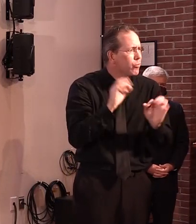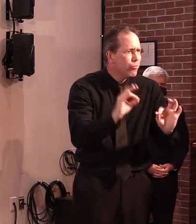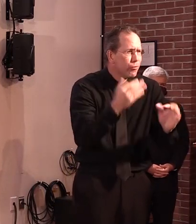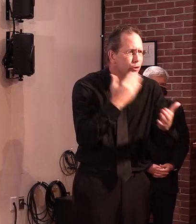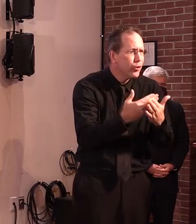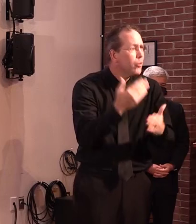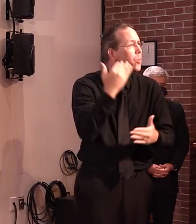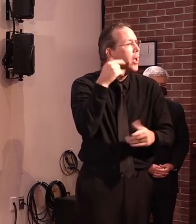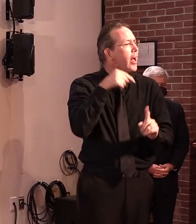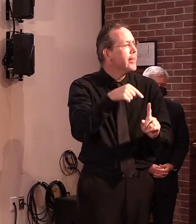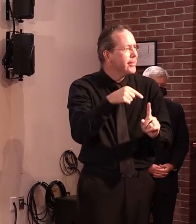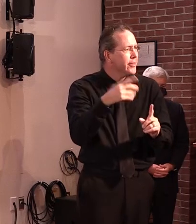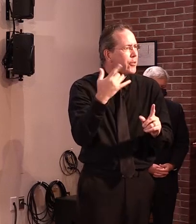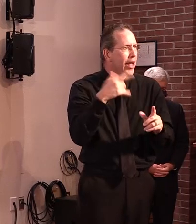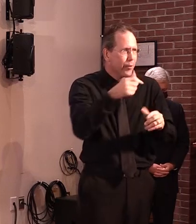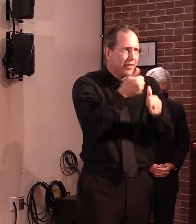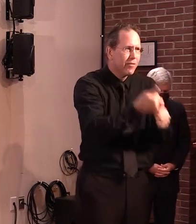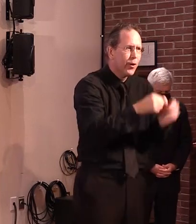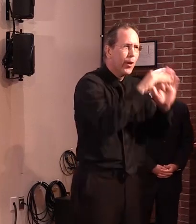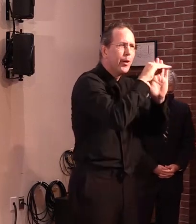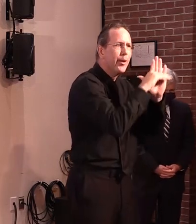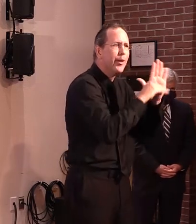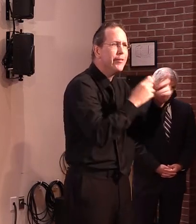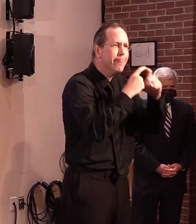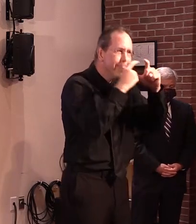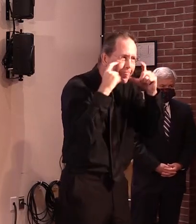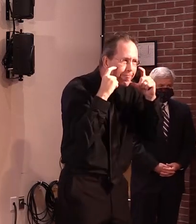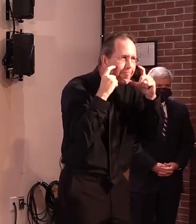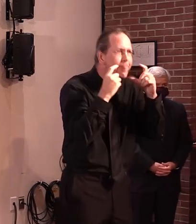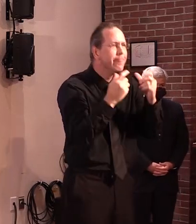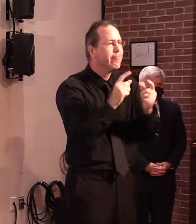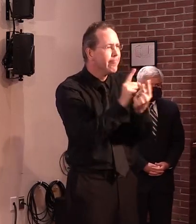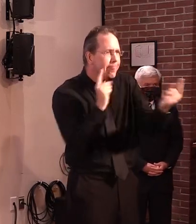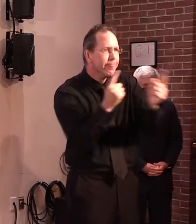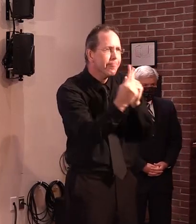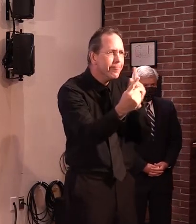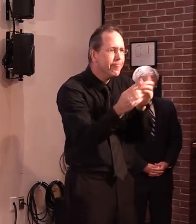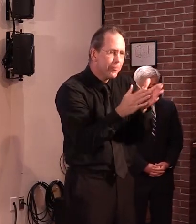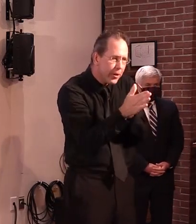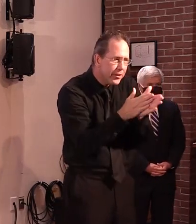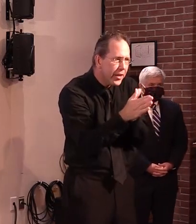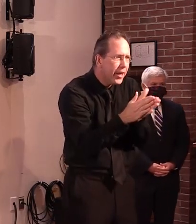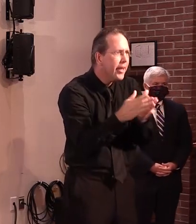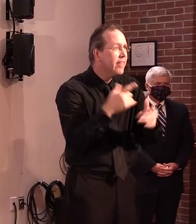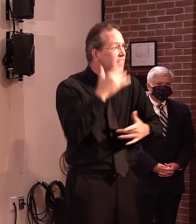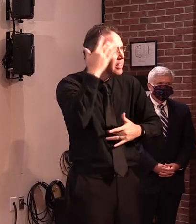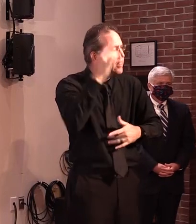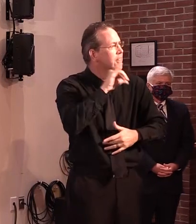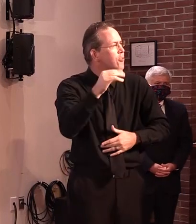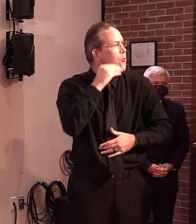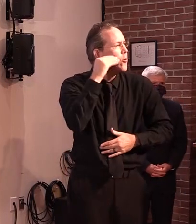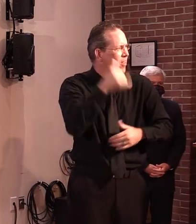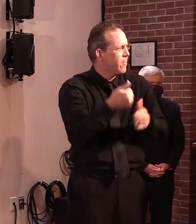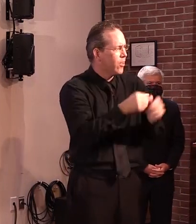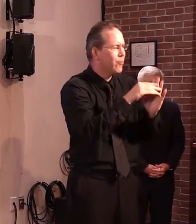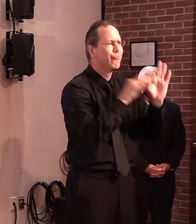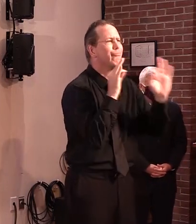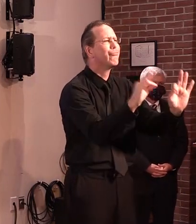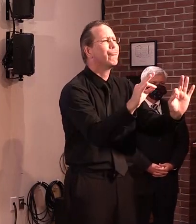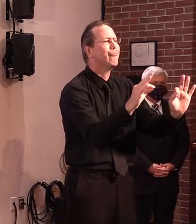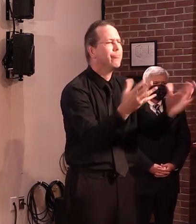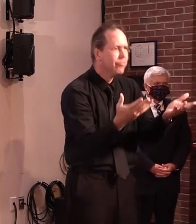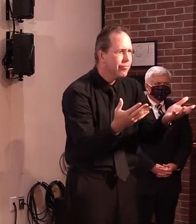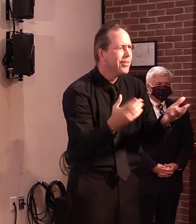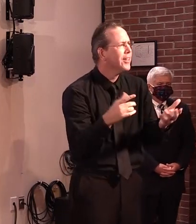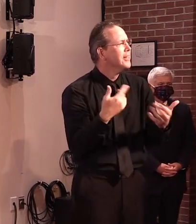certain things that you've done. Don't get careless, and I don't expect that you will, because there's no indication that you've